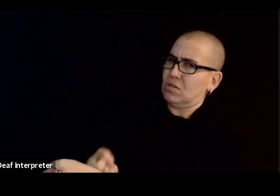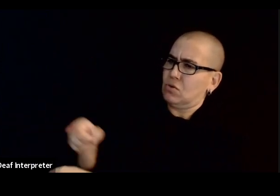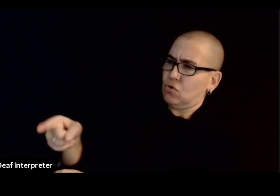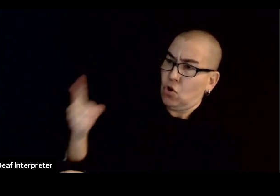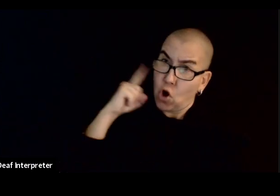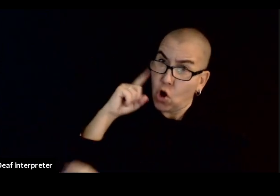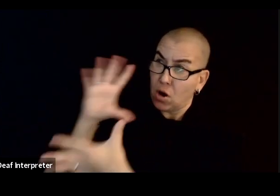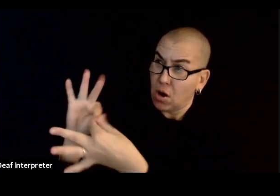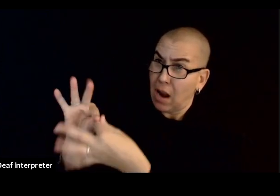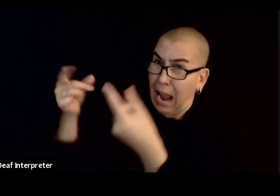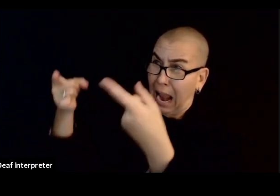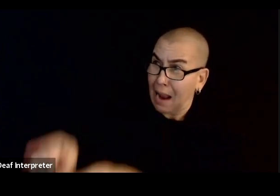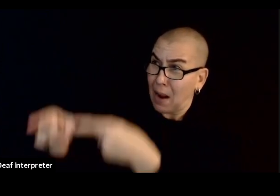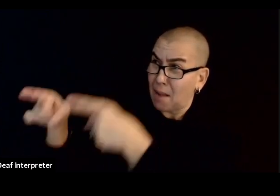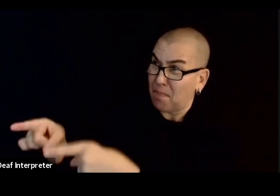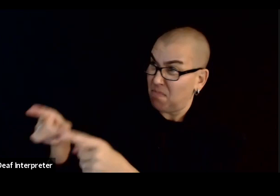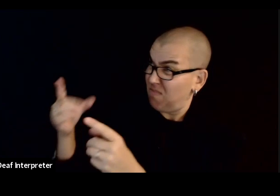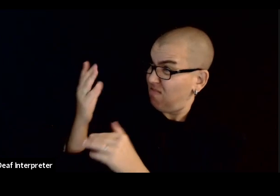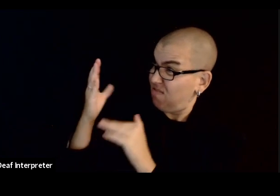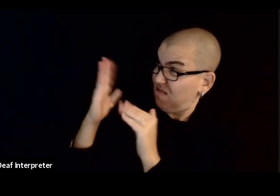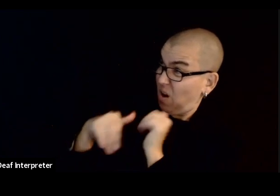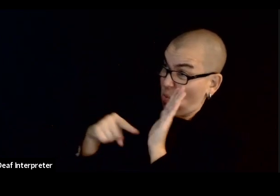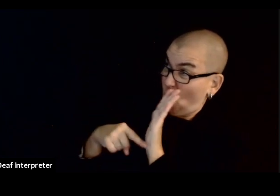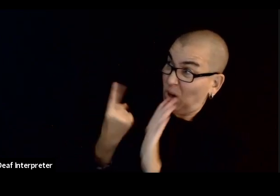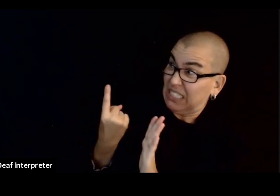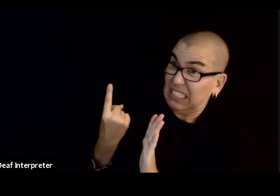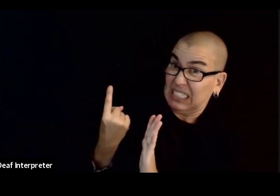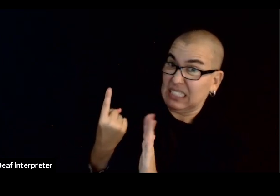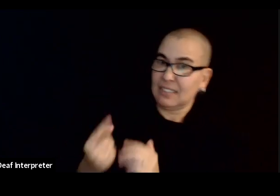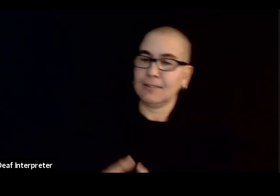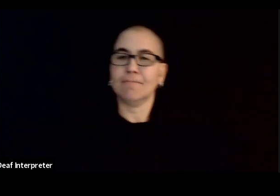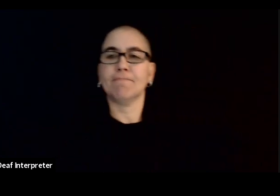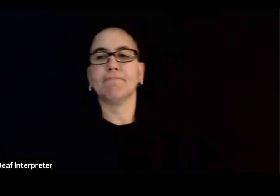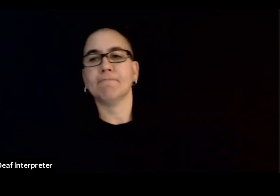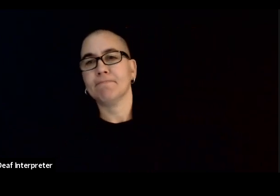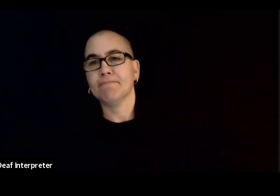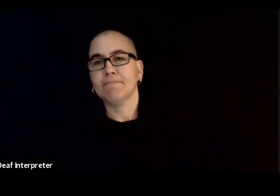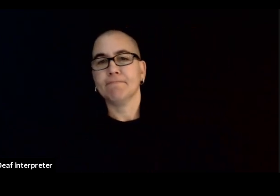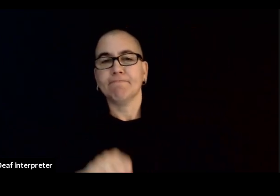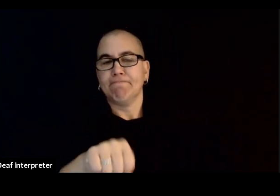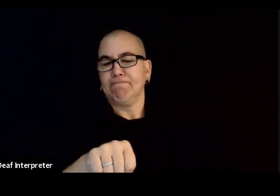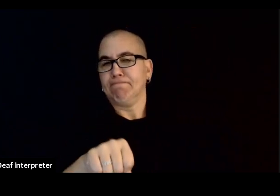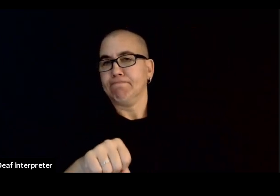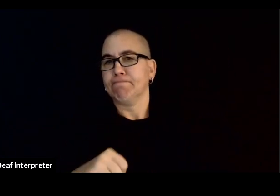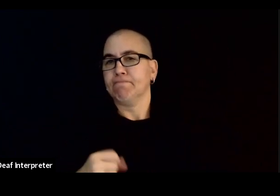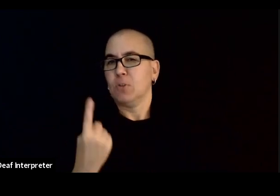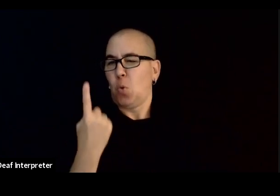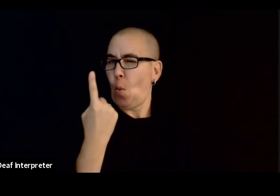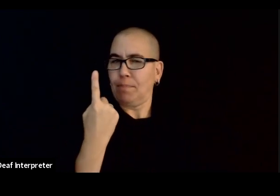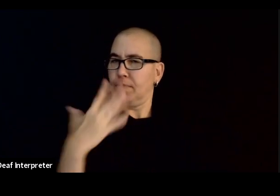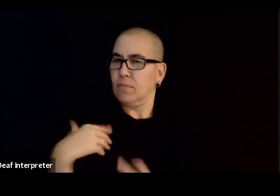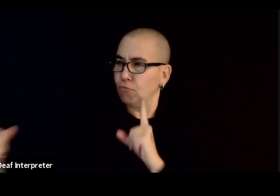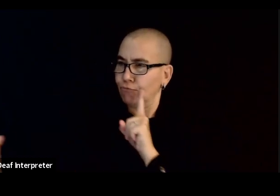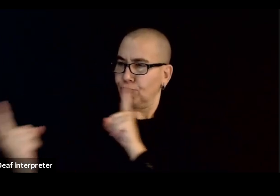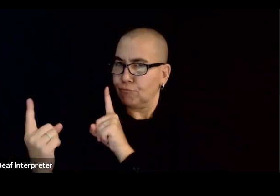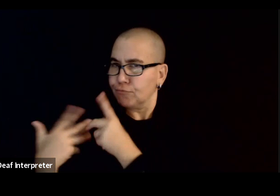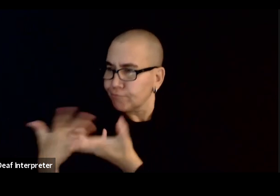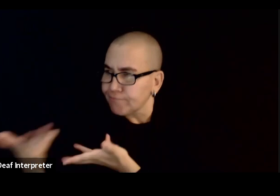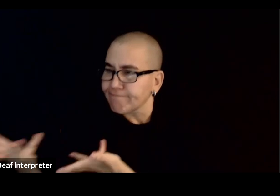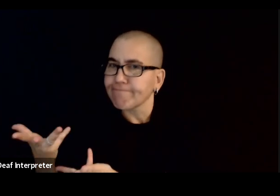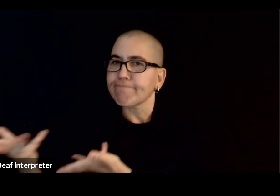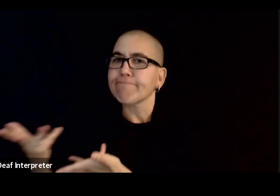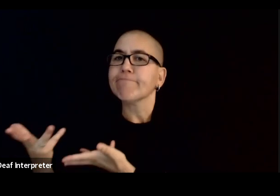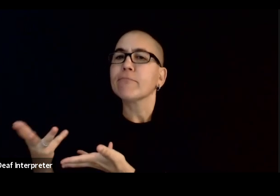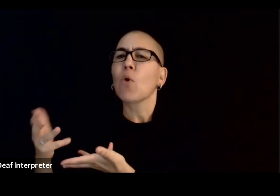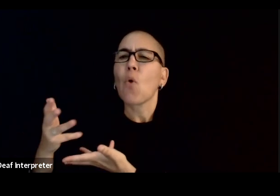We know of only one encounter that was reported in that community. We have other incidents that were reported